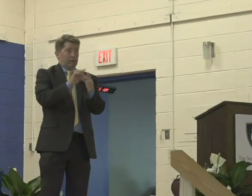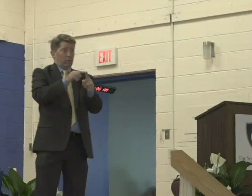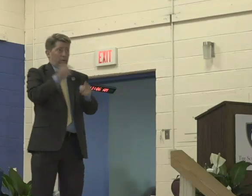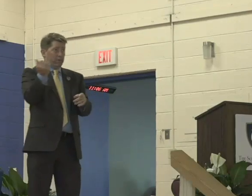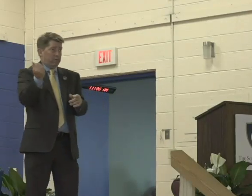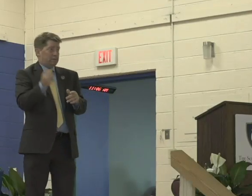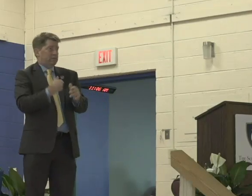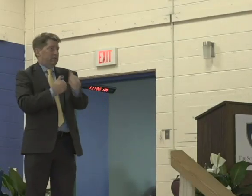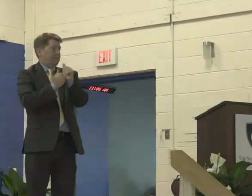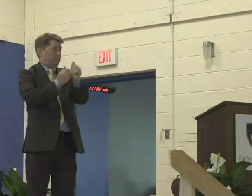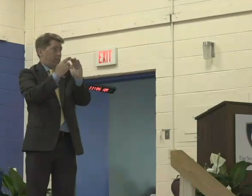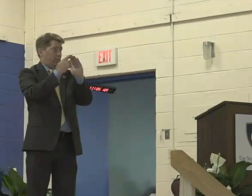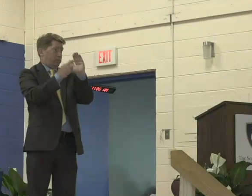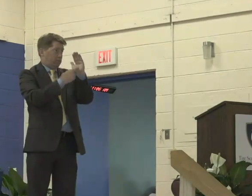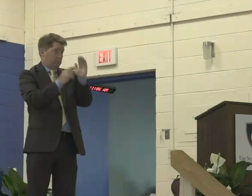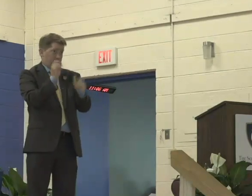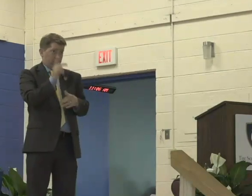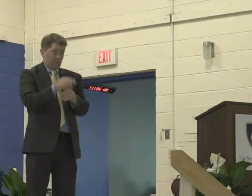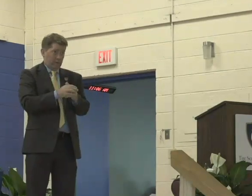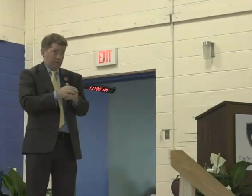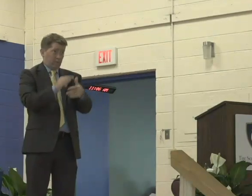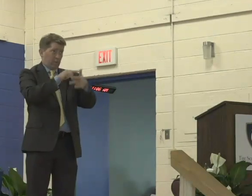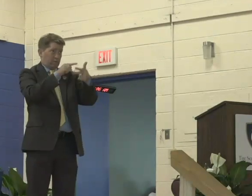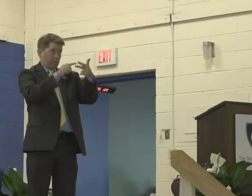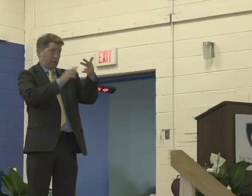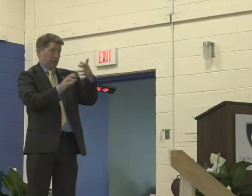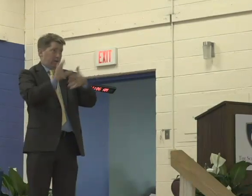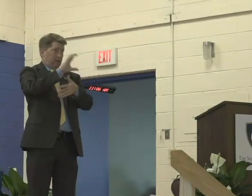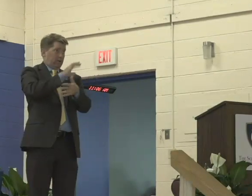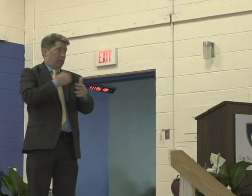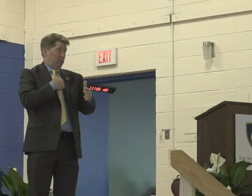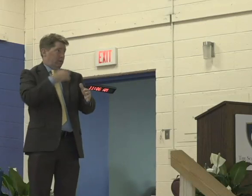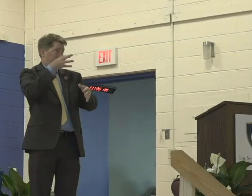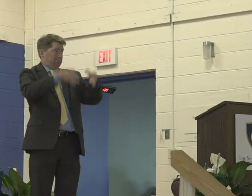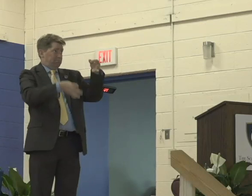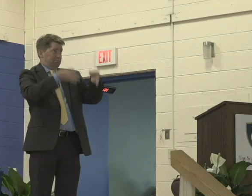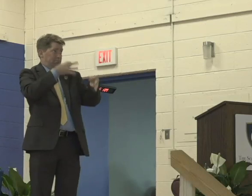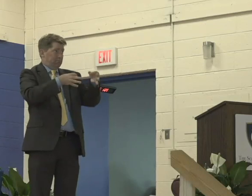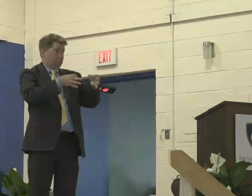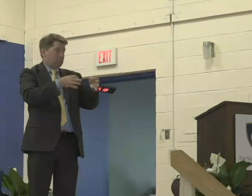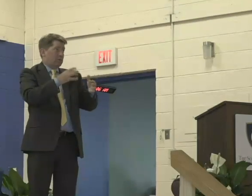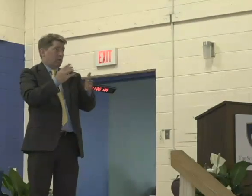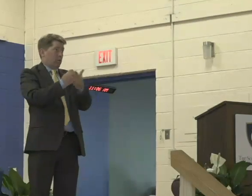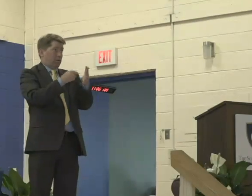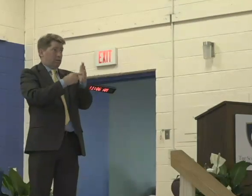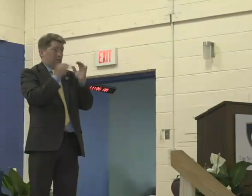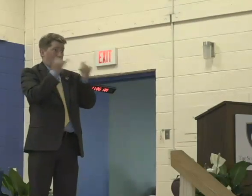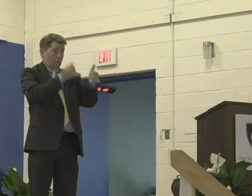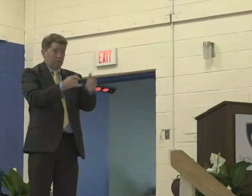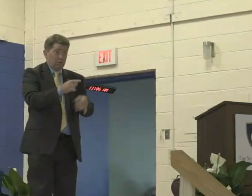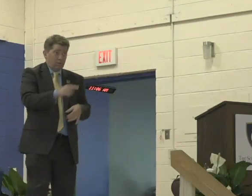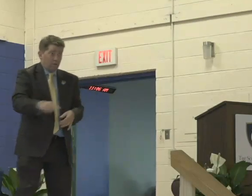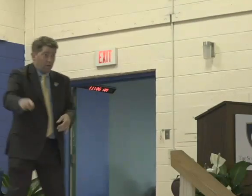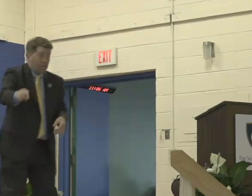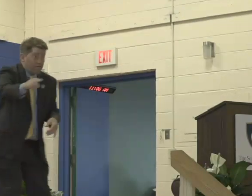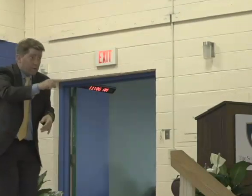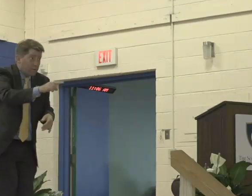exceptional behavior, were nice and kind to others and followed the rules. And then we use these criteria to decide who deserved the